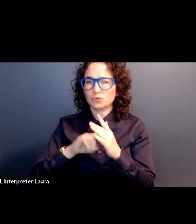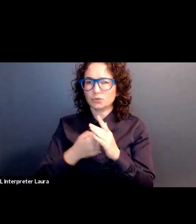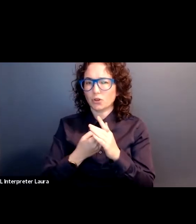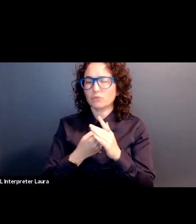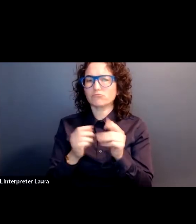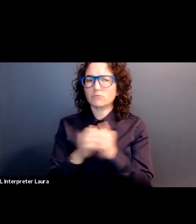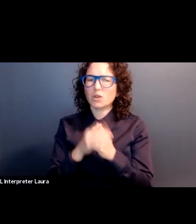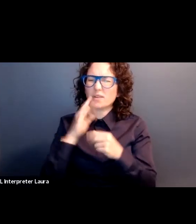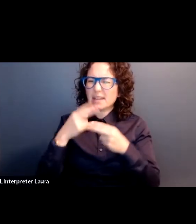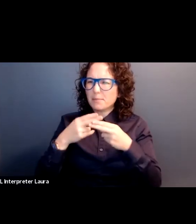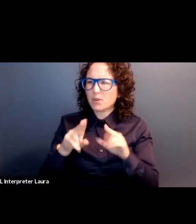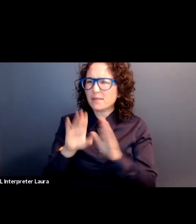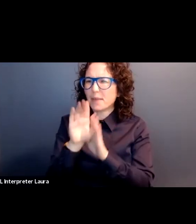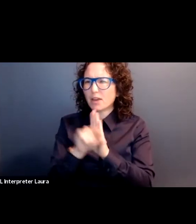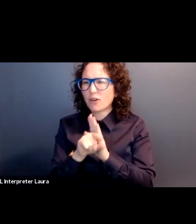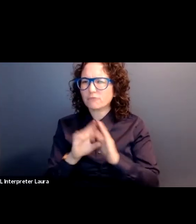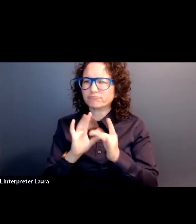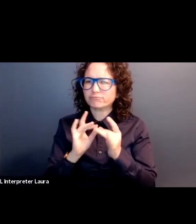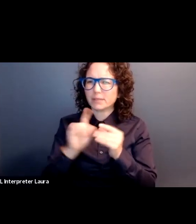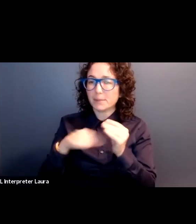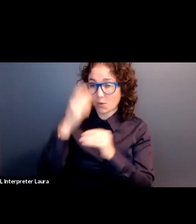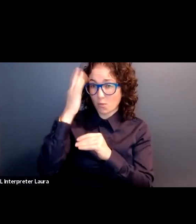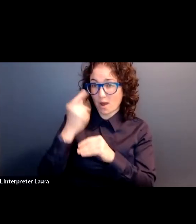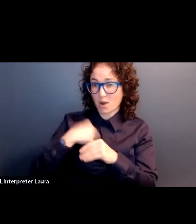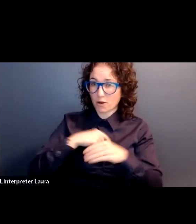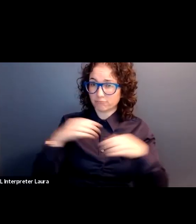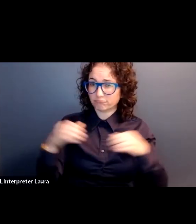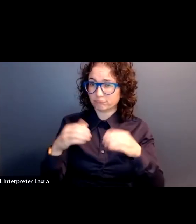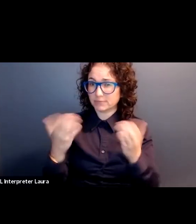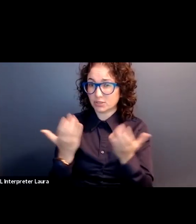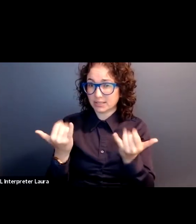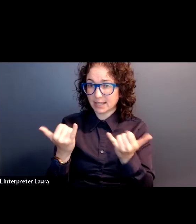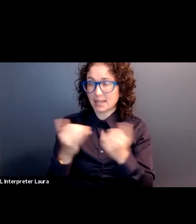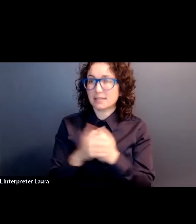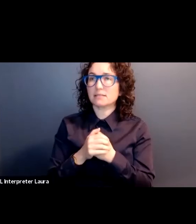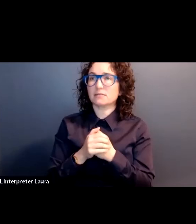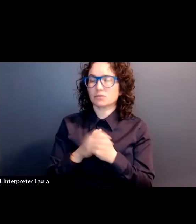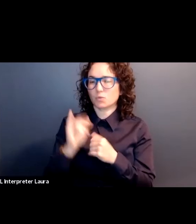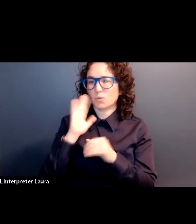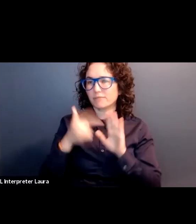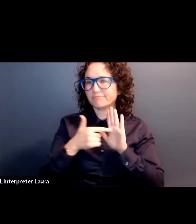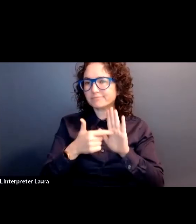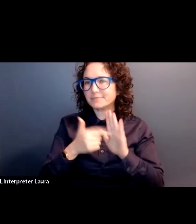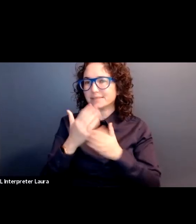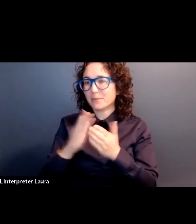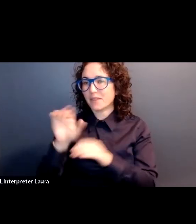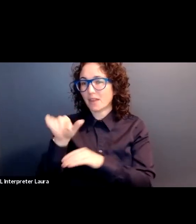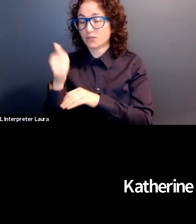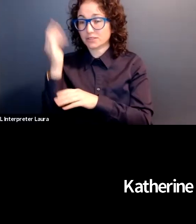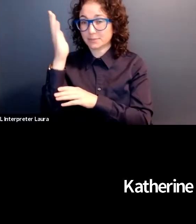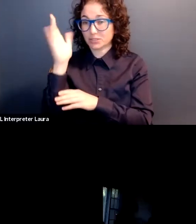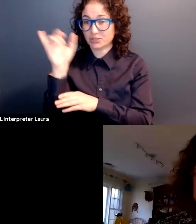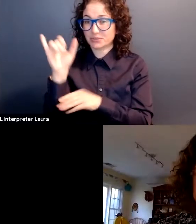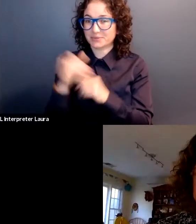and give us a brief background as to why we're all here today and introduce some of our other speakers.